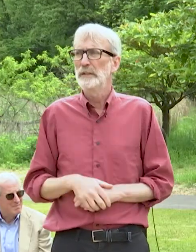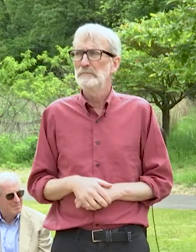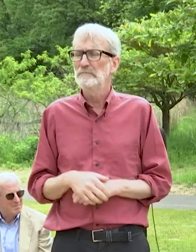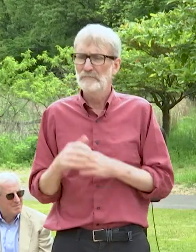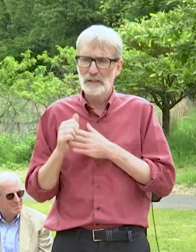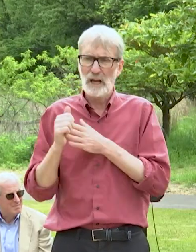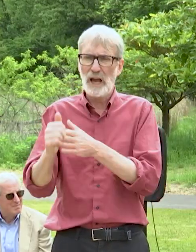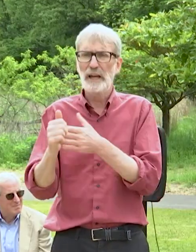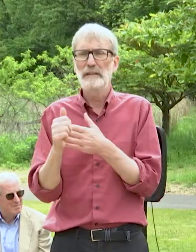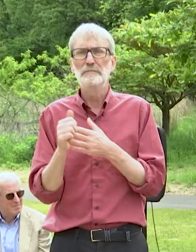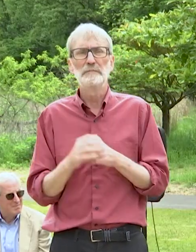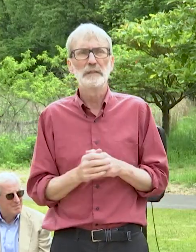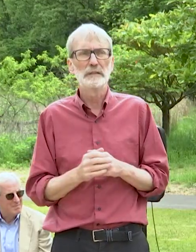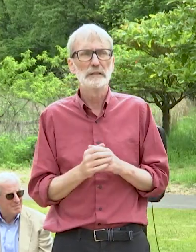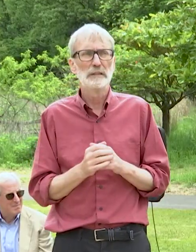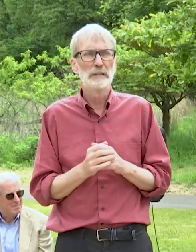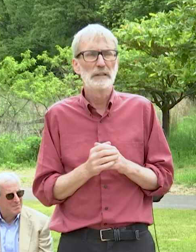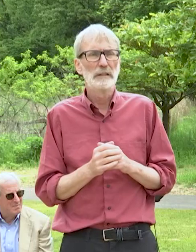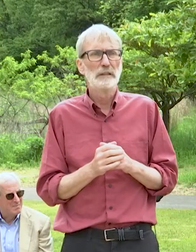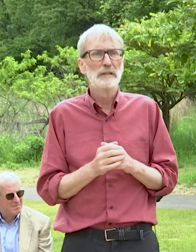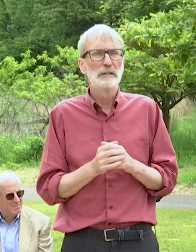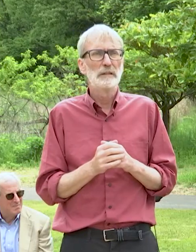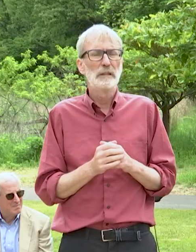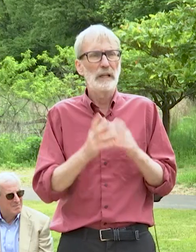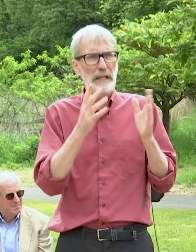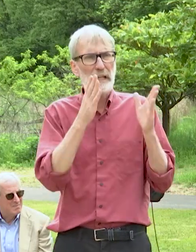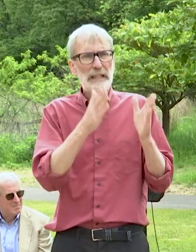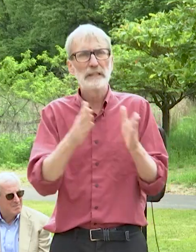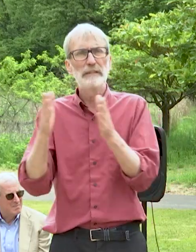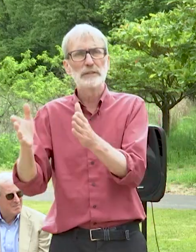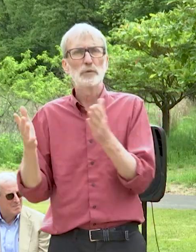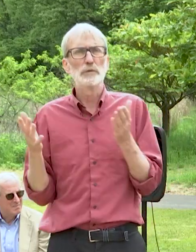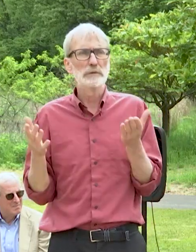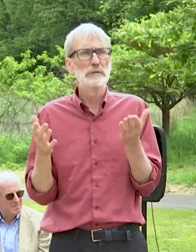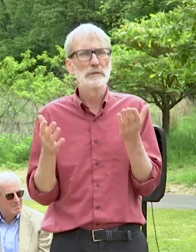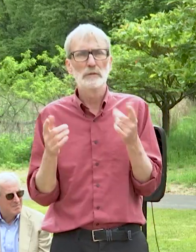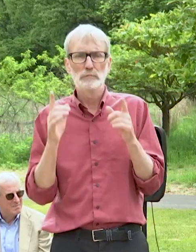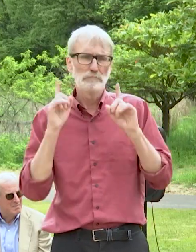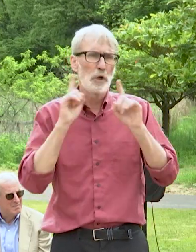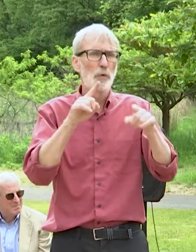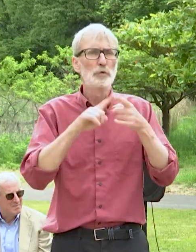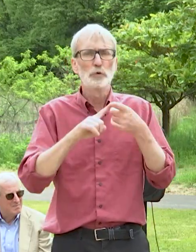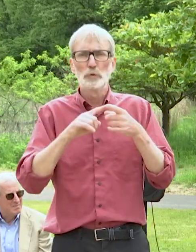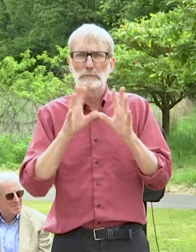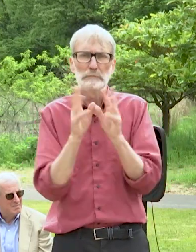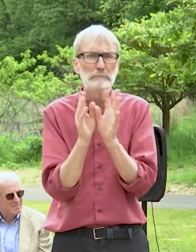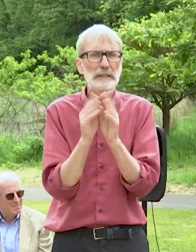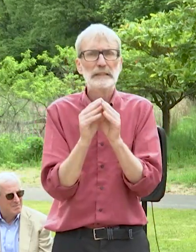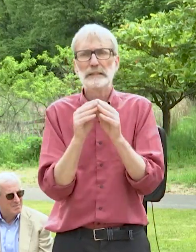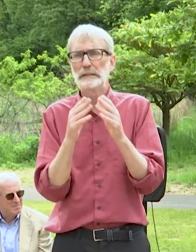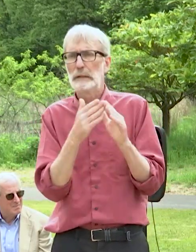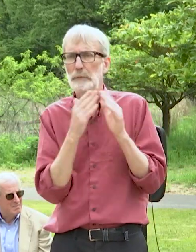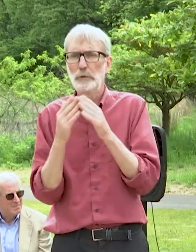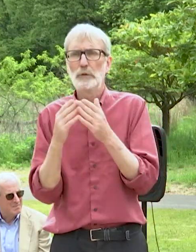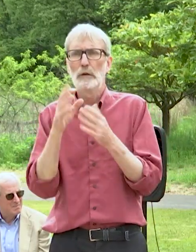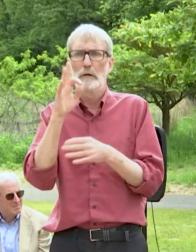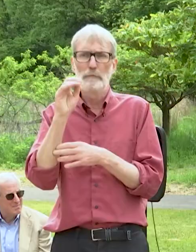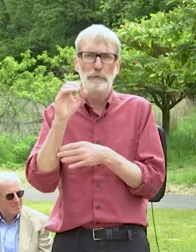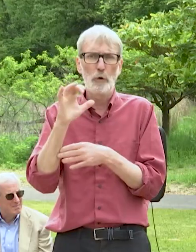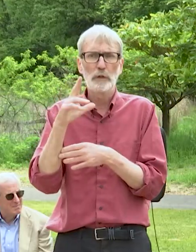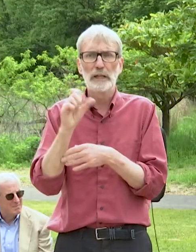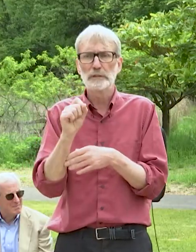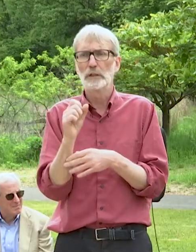us through this entire process. Thank you to the individuals who came to focus group meetings, community meetings, filled out